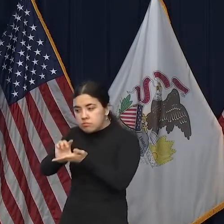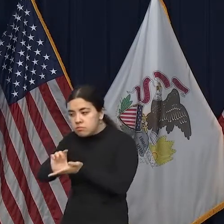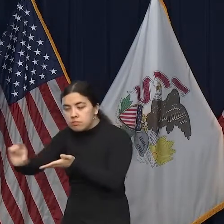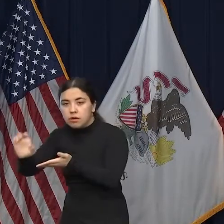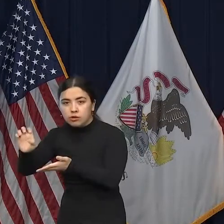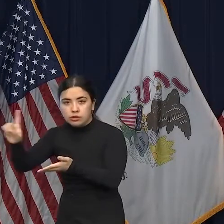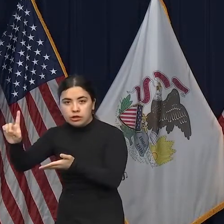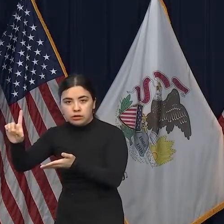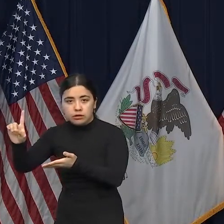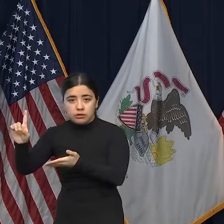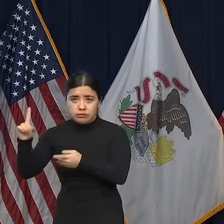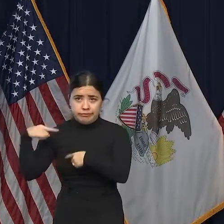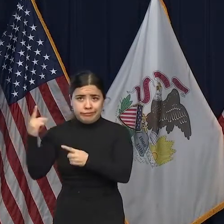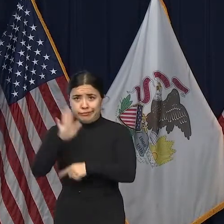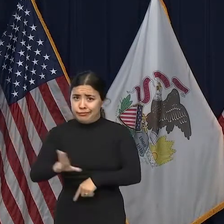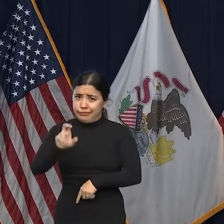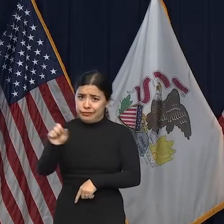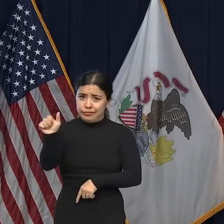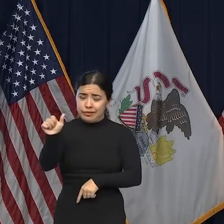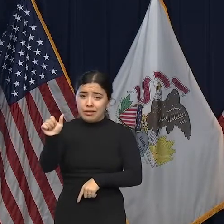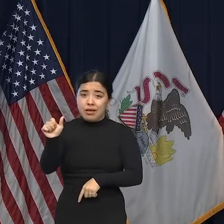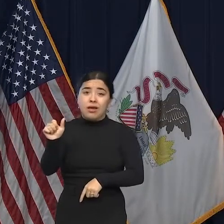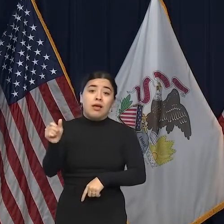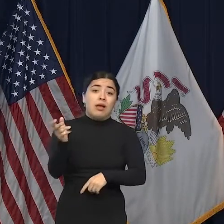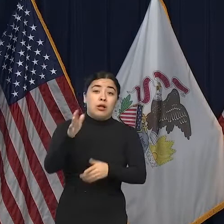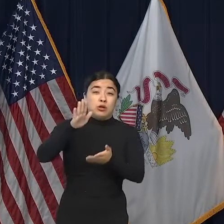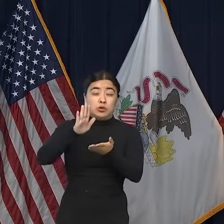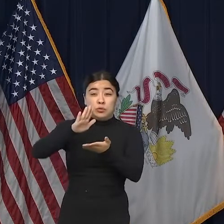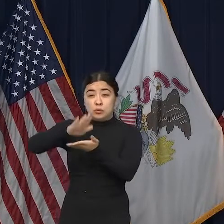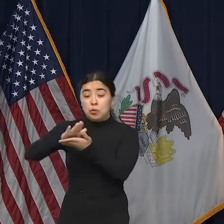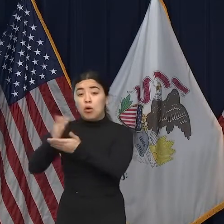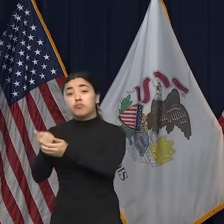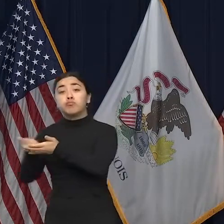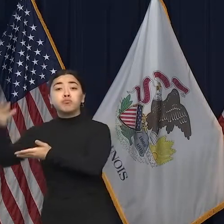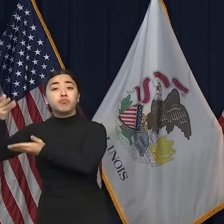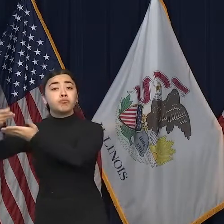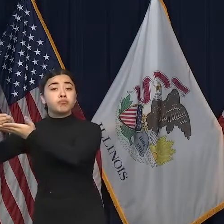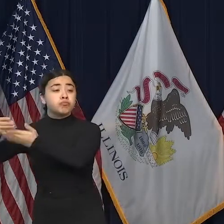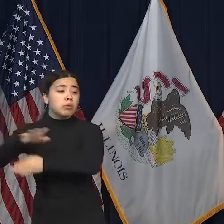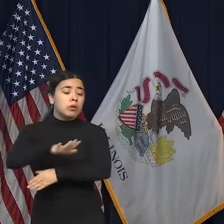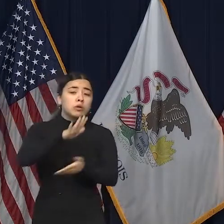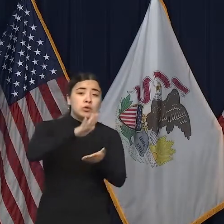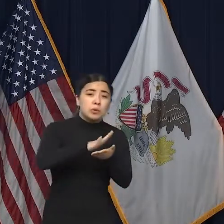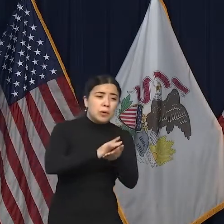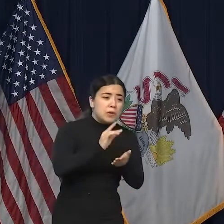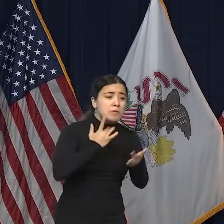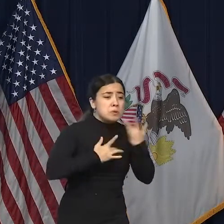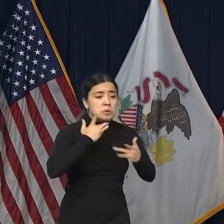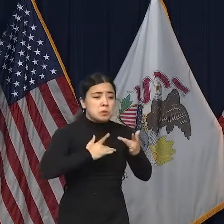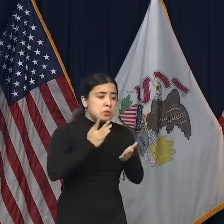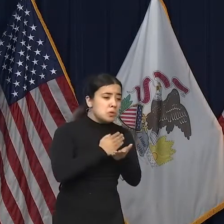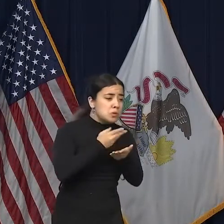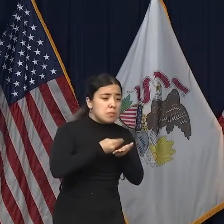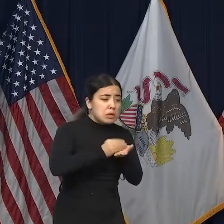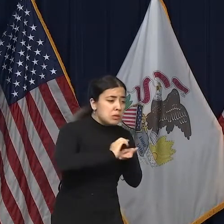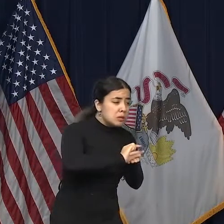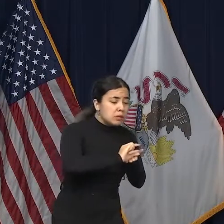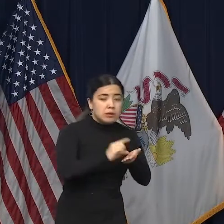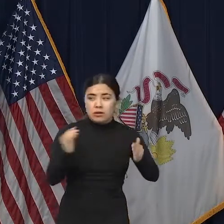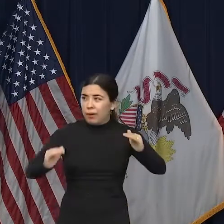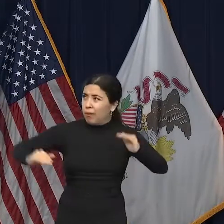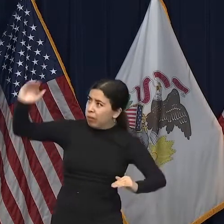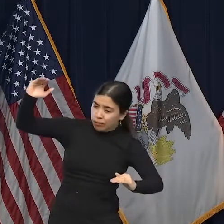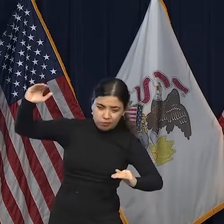between schools in low wealth, high poverty areas and those with abundant resources. And local